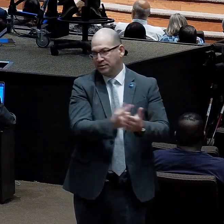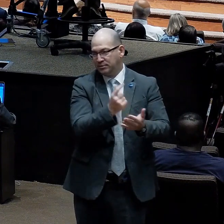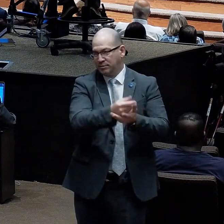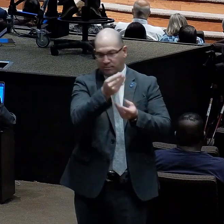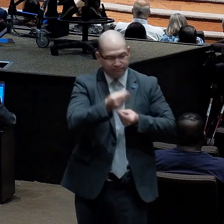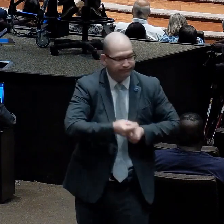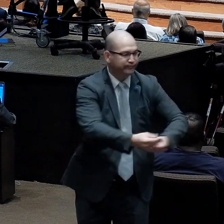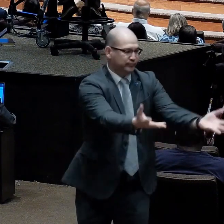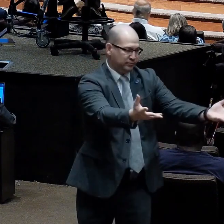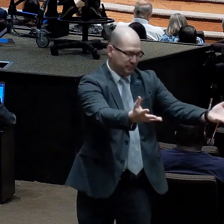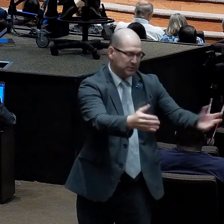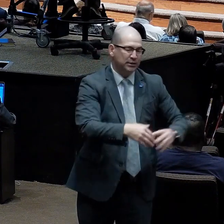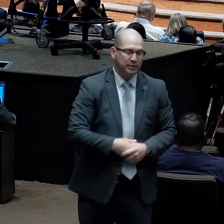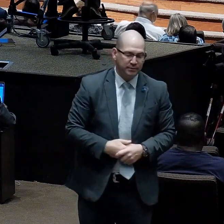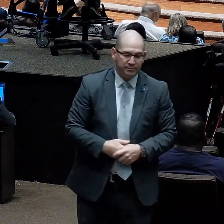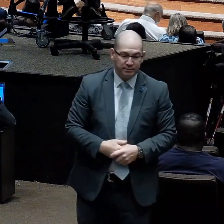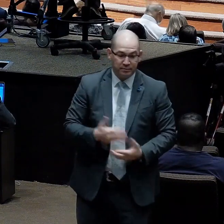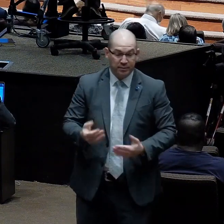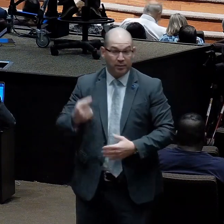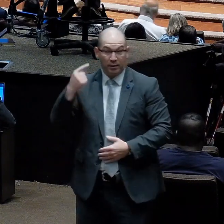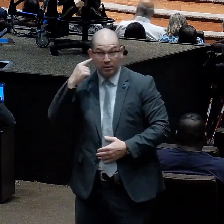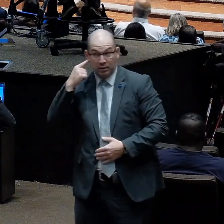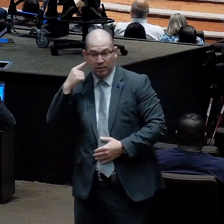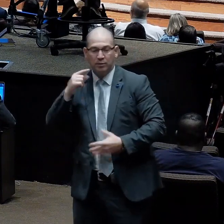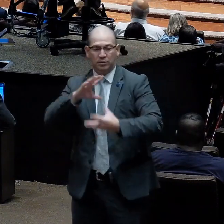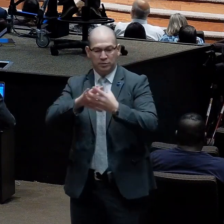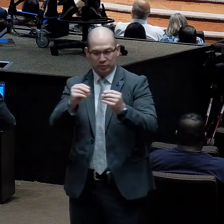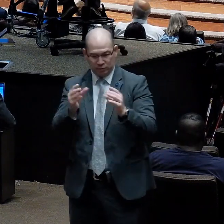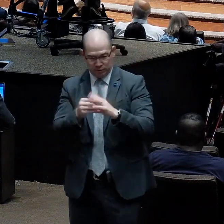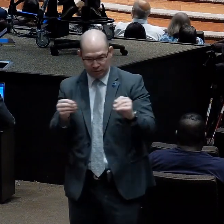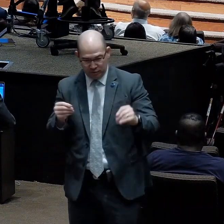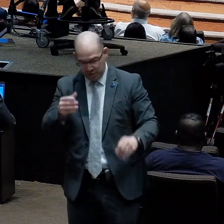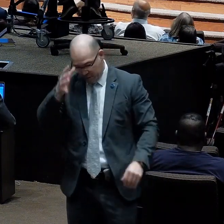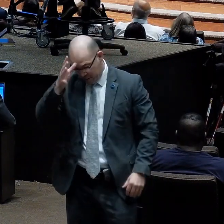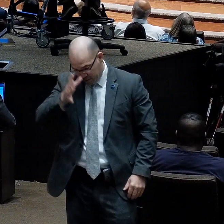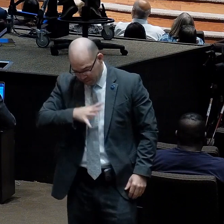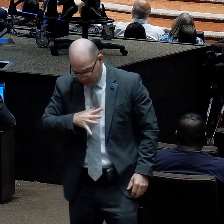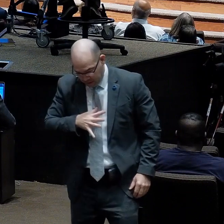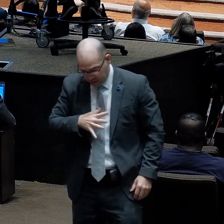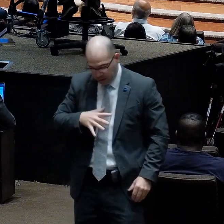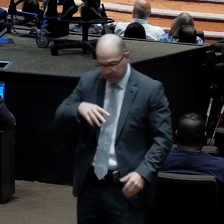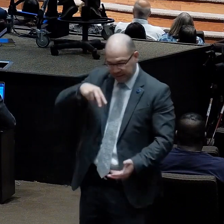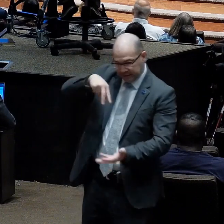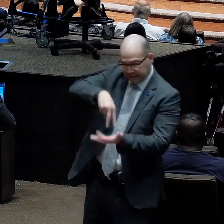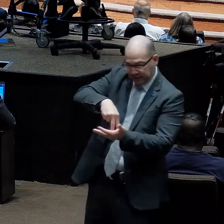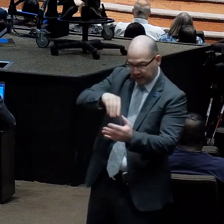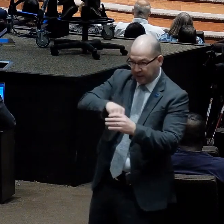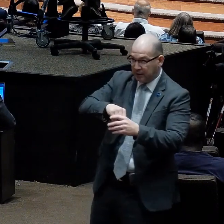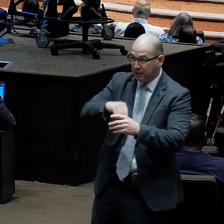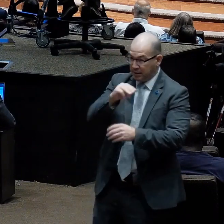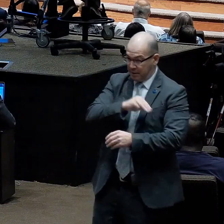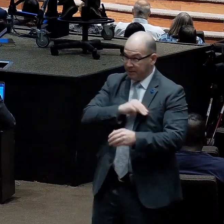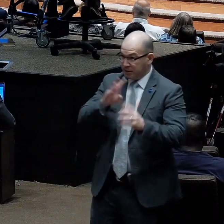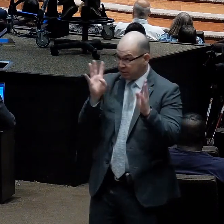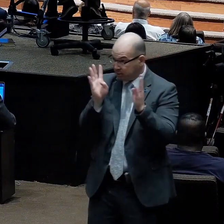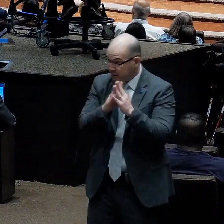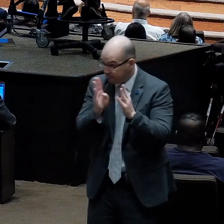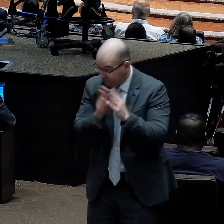You heard of the man who stood up at a missions conference. And he was speaking about